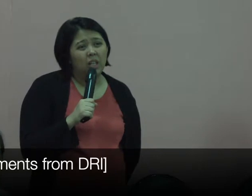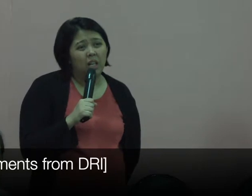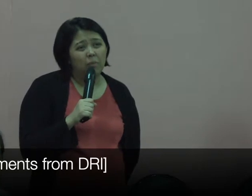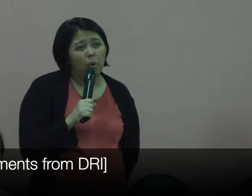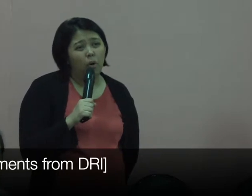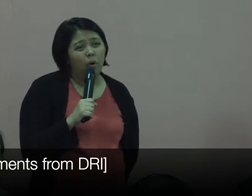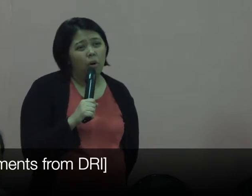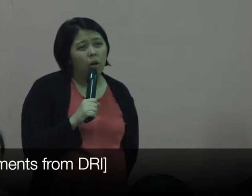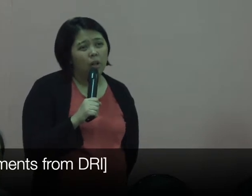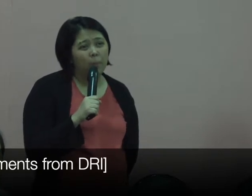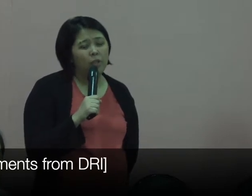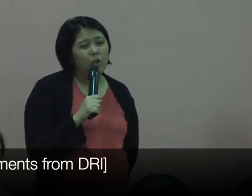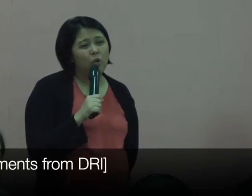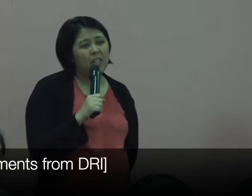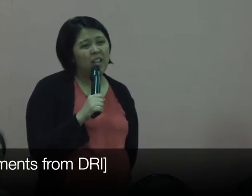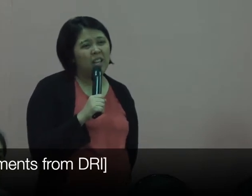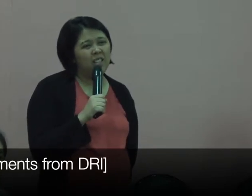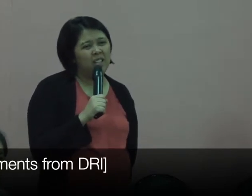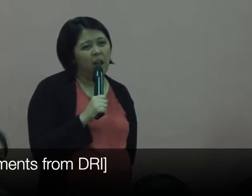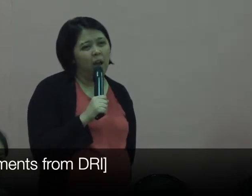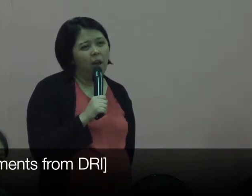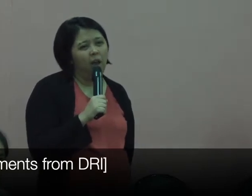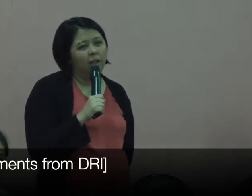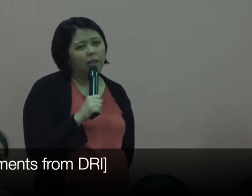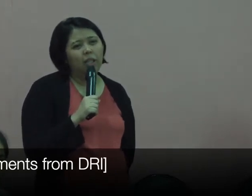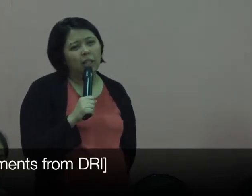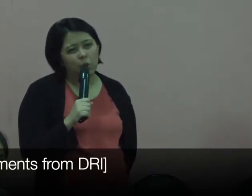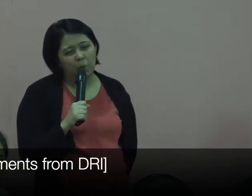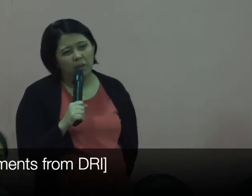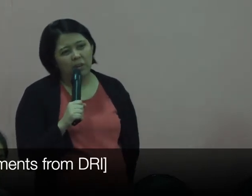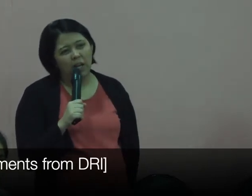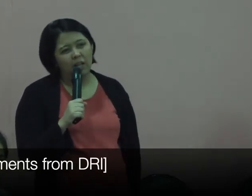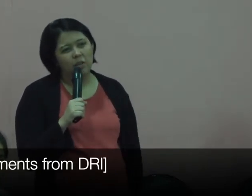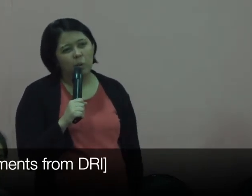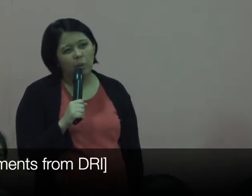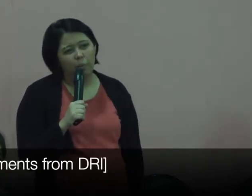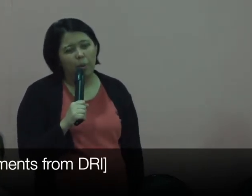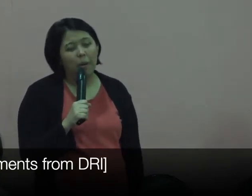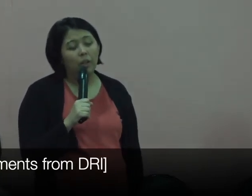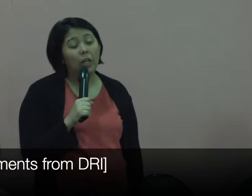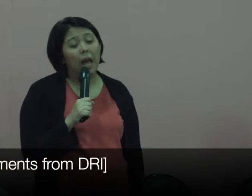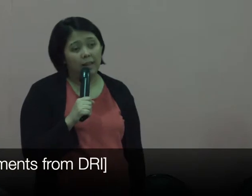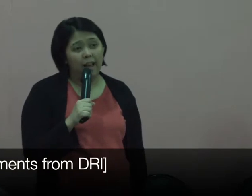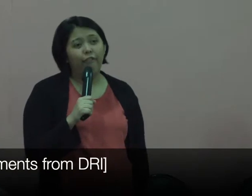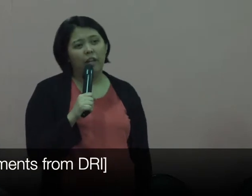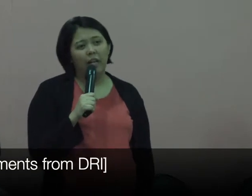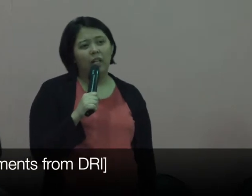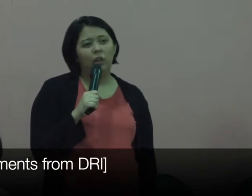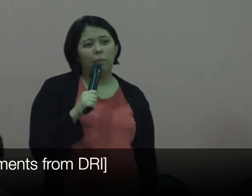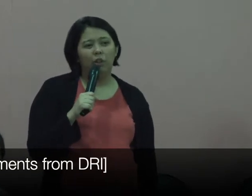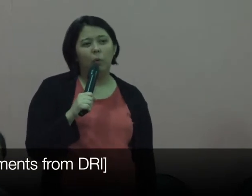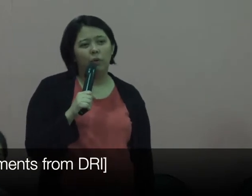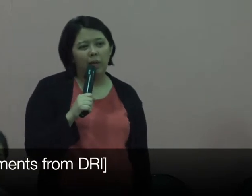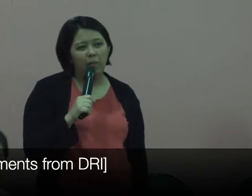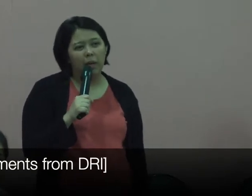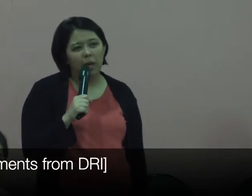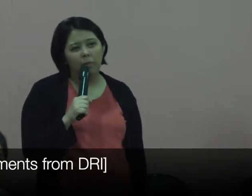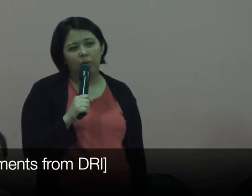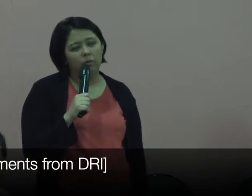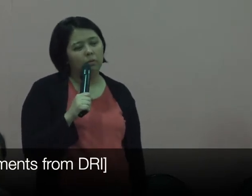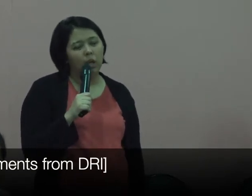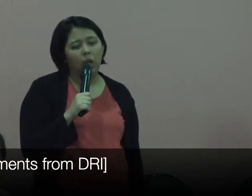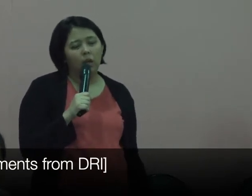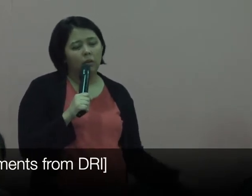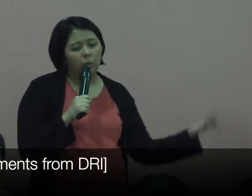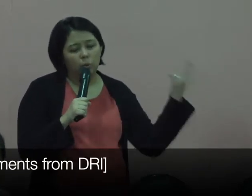interpreter na dadalhin mo, tapos yun yung senyas niya, hindi talaga siya maintindihan. So, pero pag yun nga, a deaf relay interpreter will really be